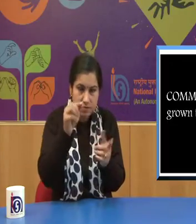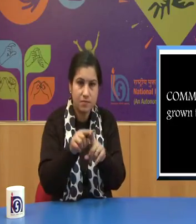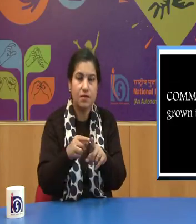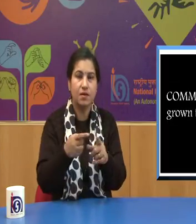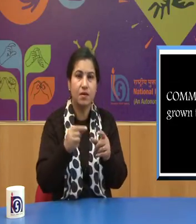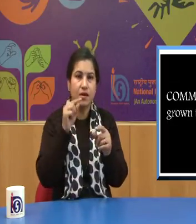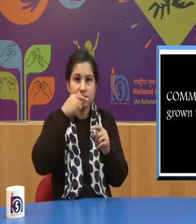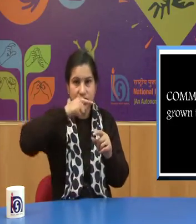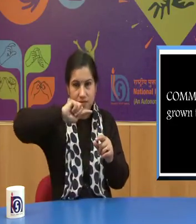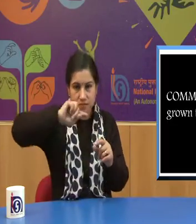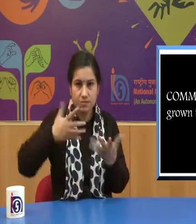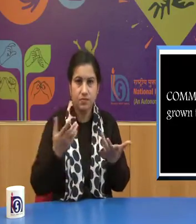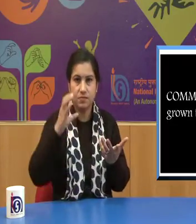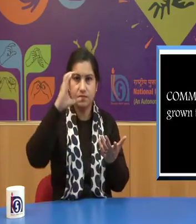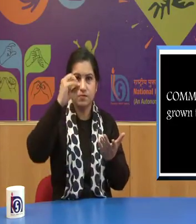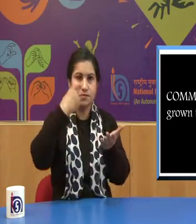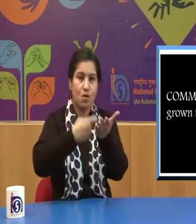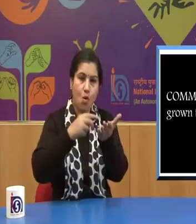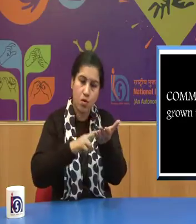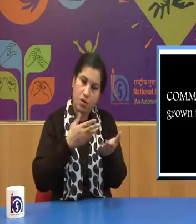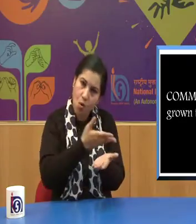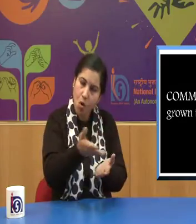corn are subsistence crop